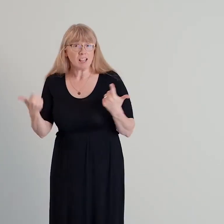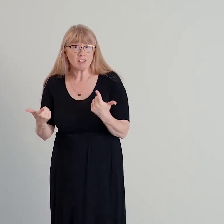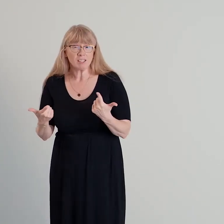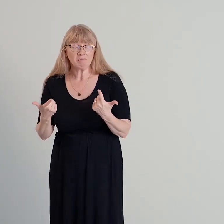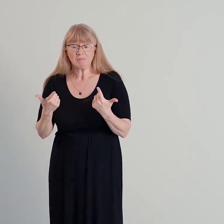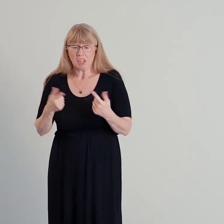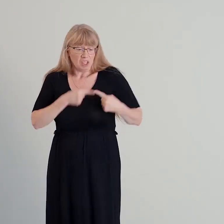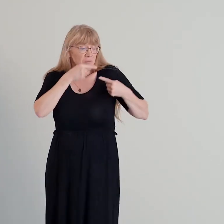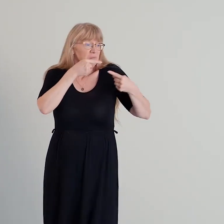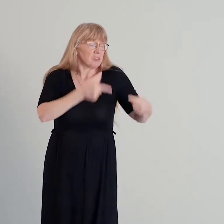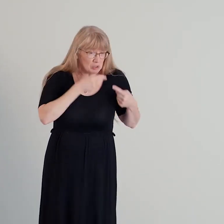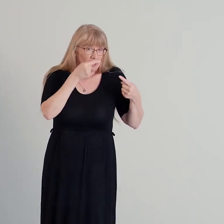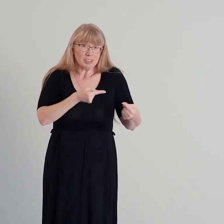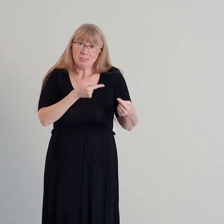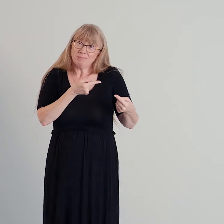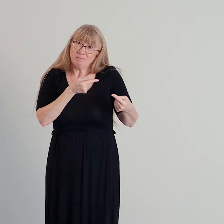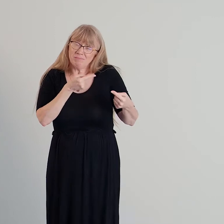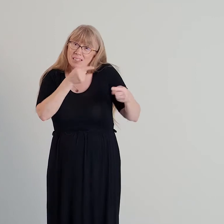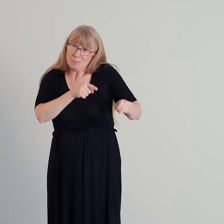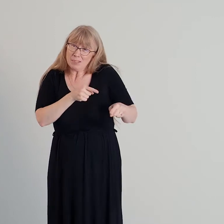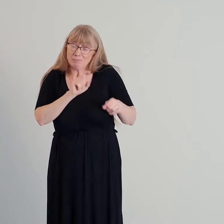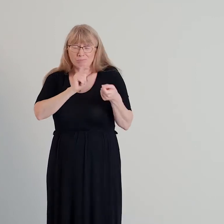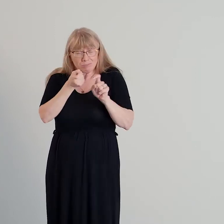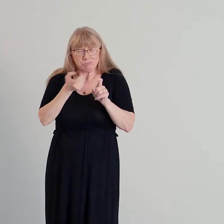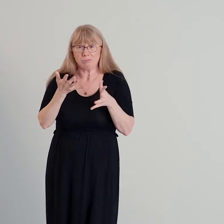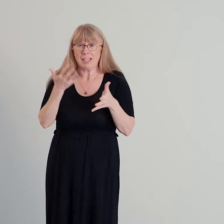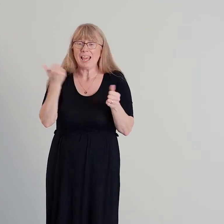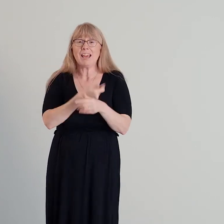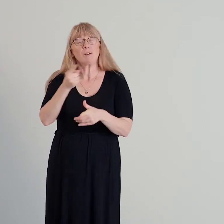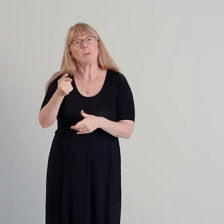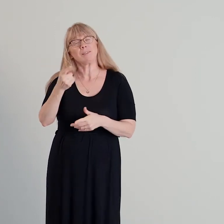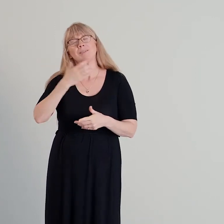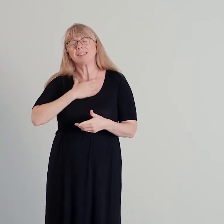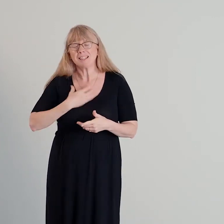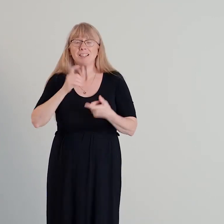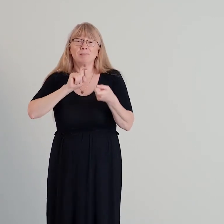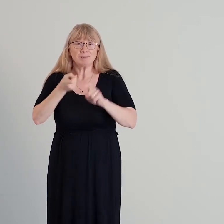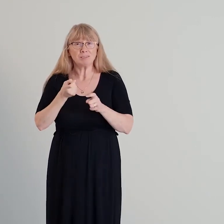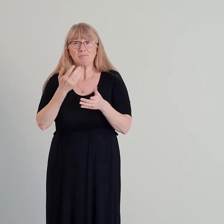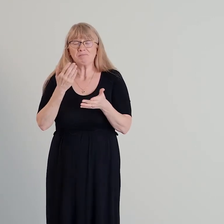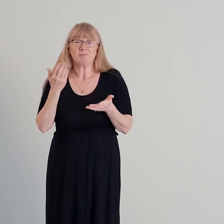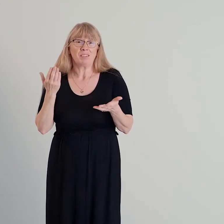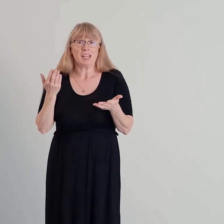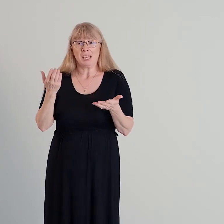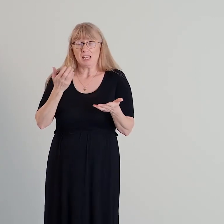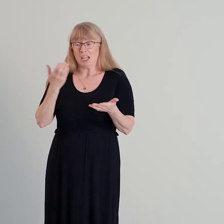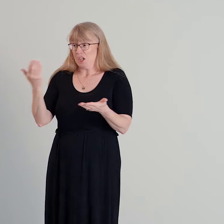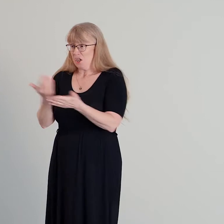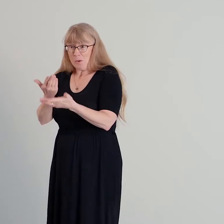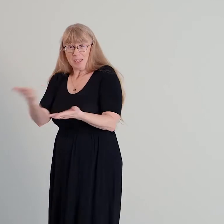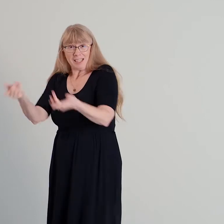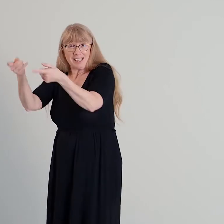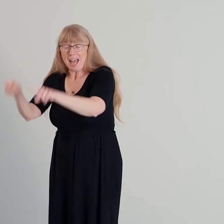change from the struggles that we are going through? Everybody desires some kind of change. They desire for new things